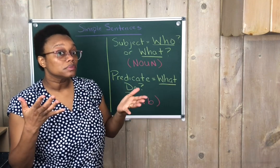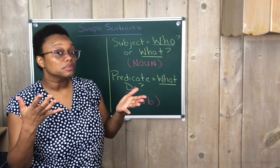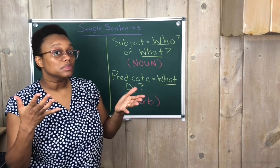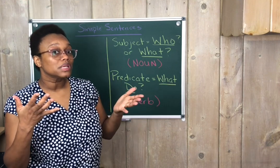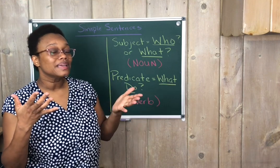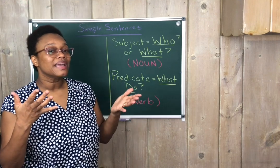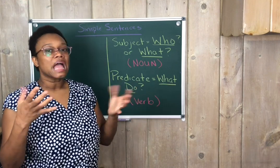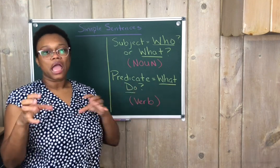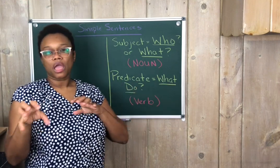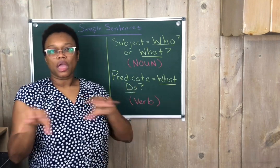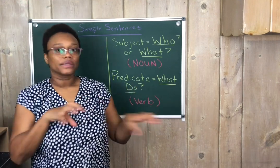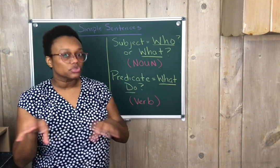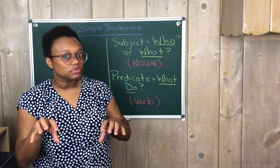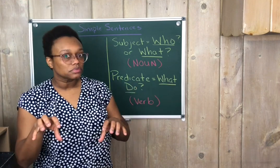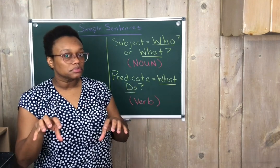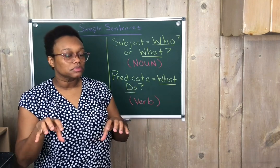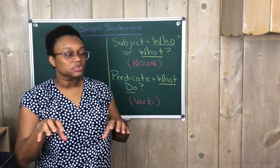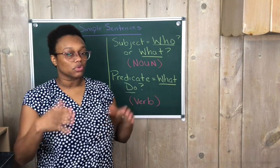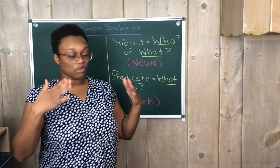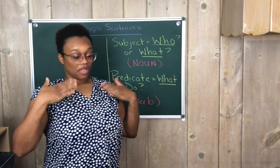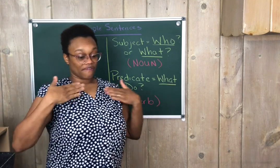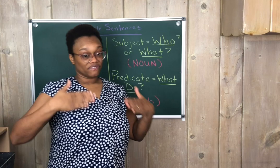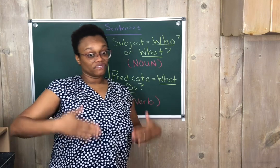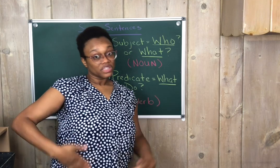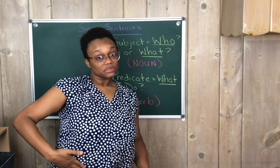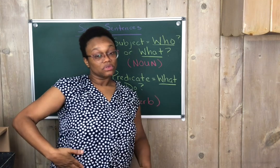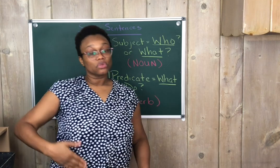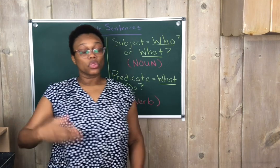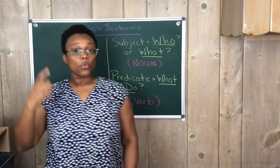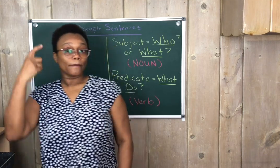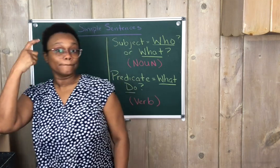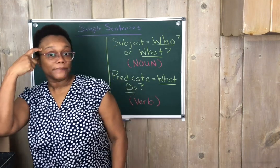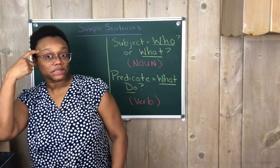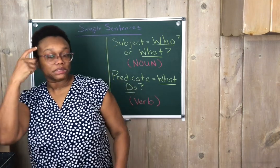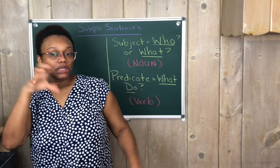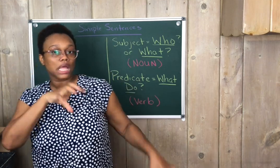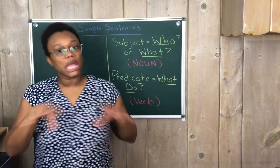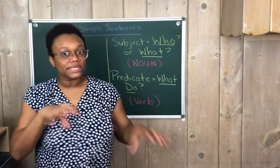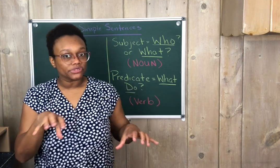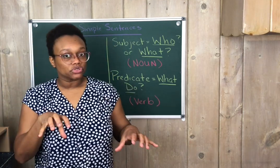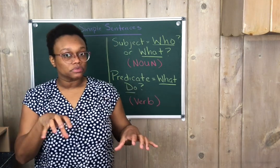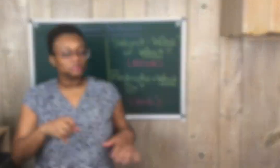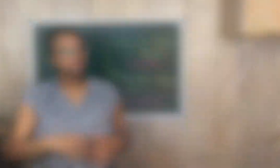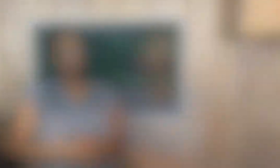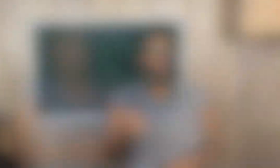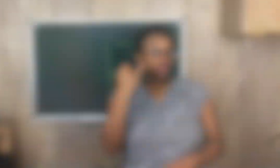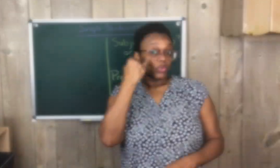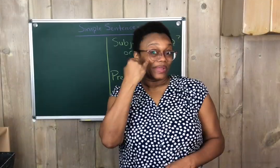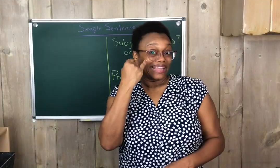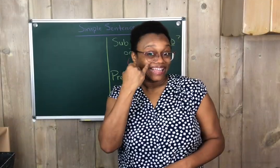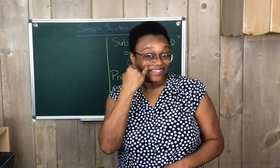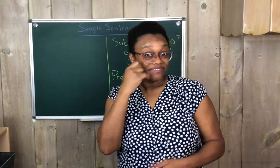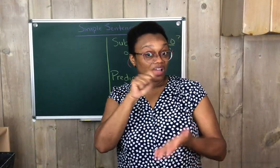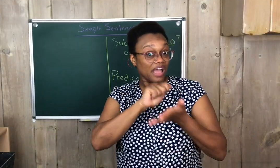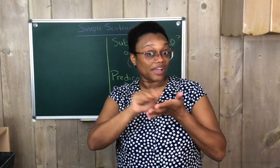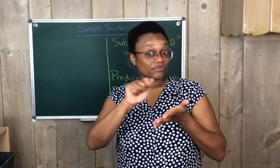Verbs mean what? They are action words, either physical or mental actions.